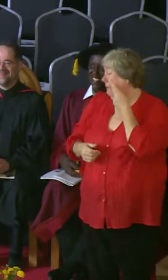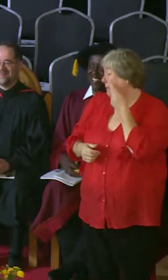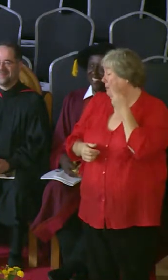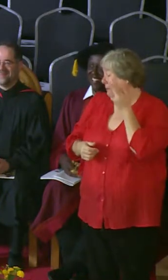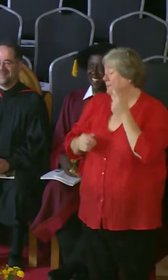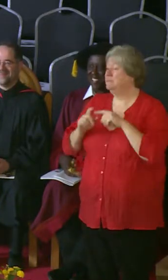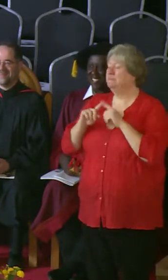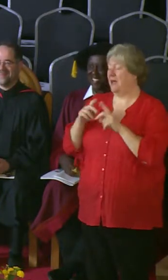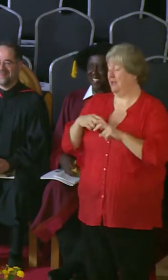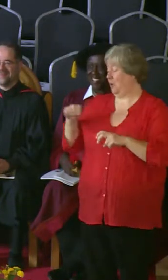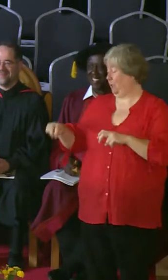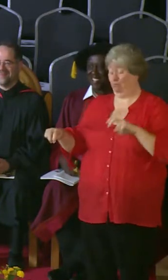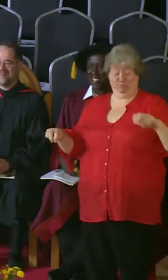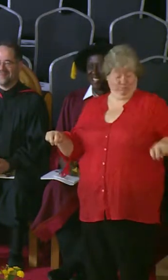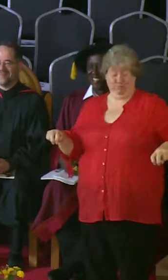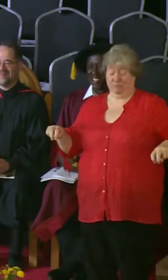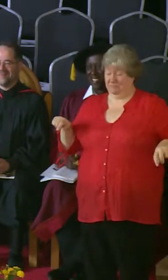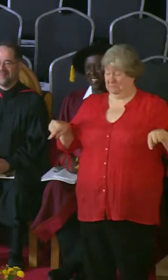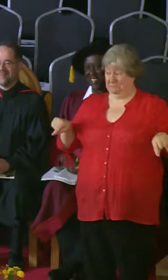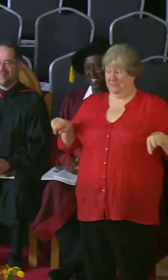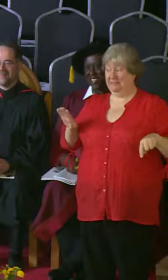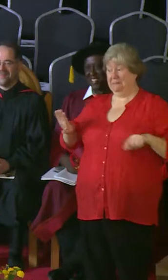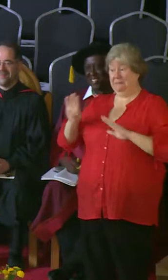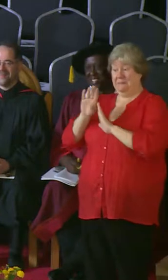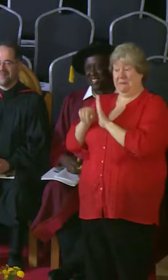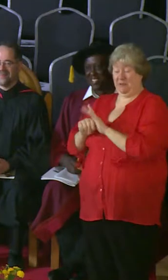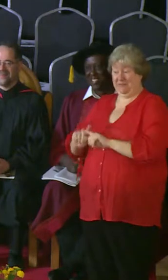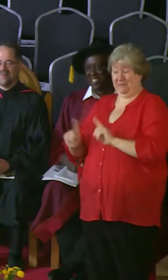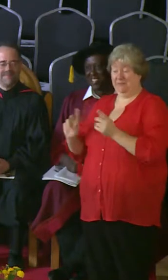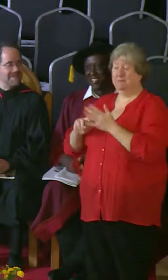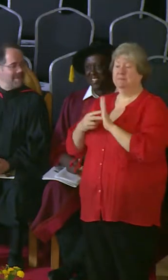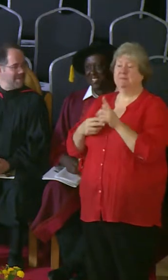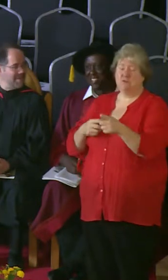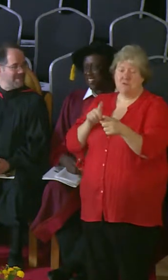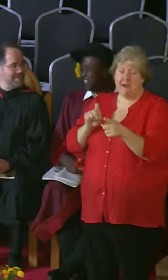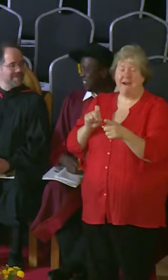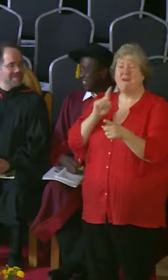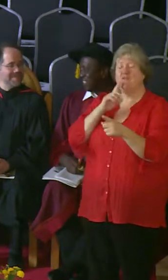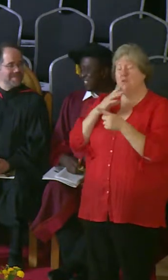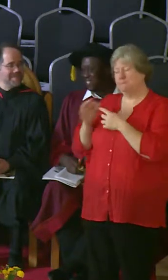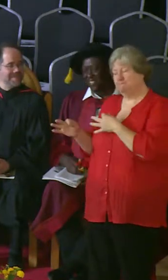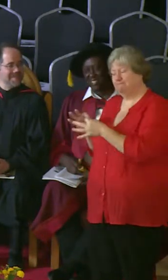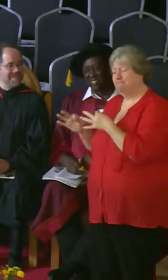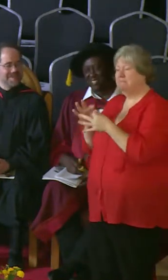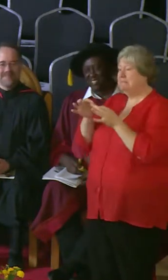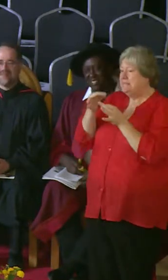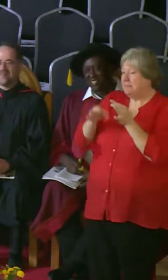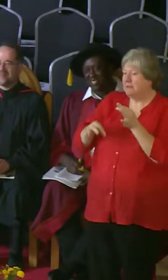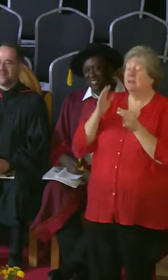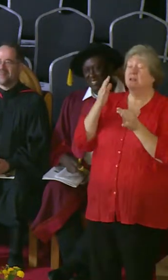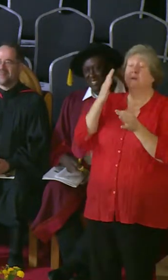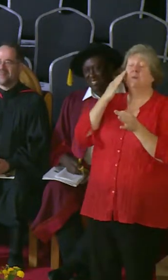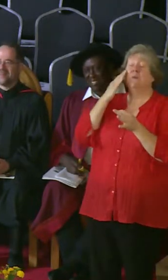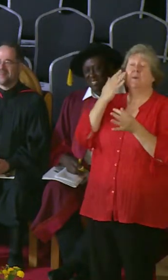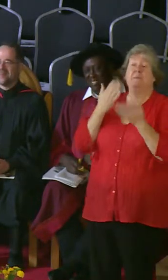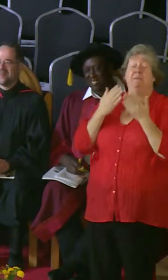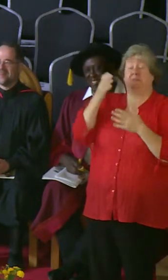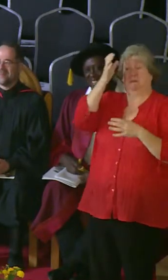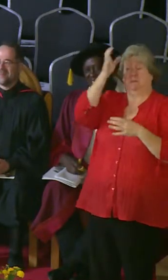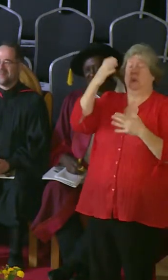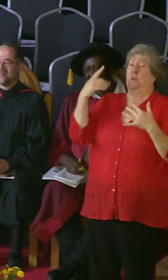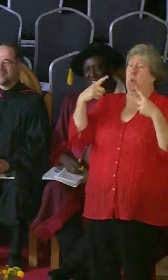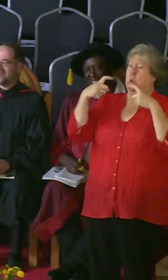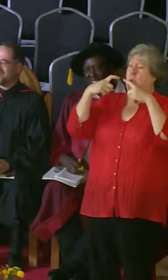Because your neighbors will likely have different backgrounds, you'll have to use simple language to communicate complex concepts. This is